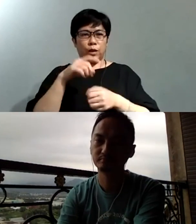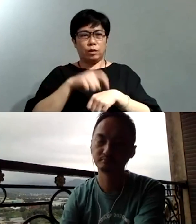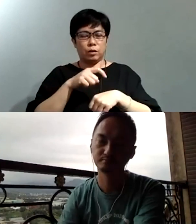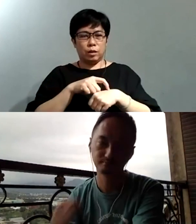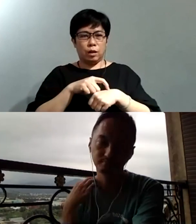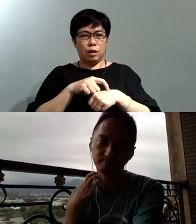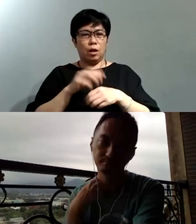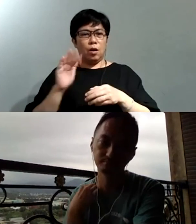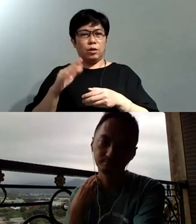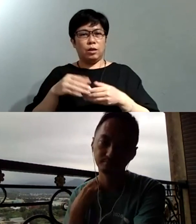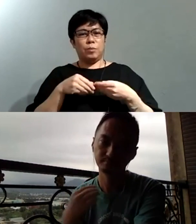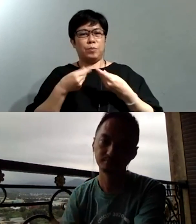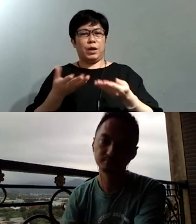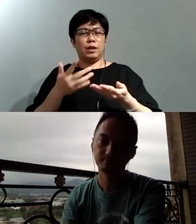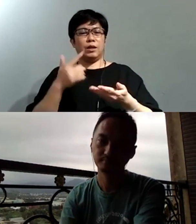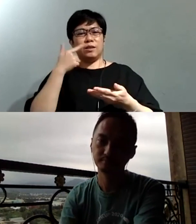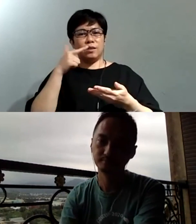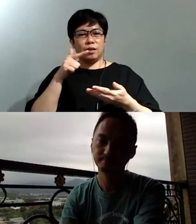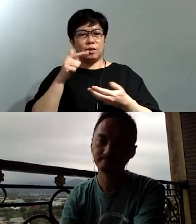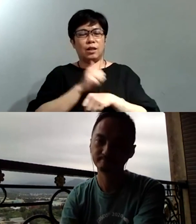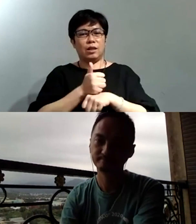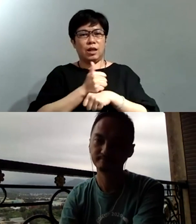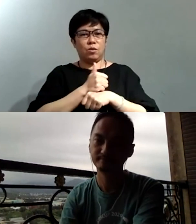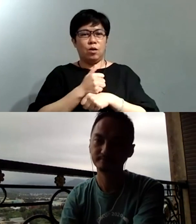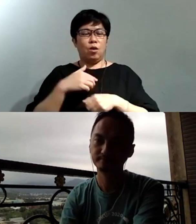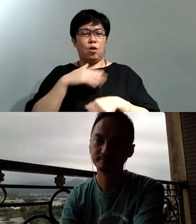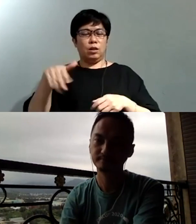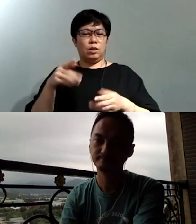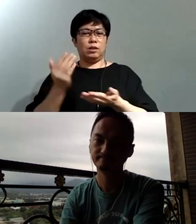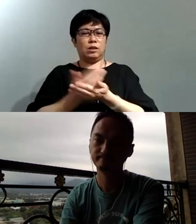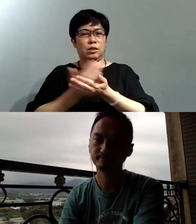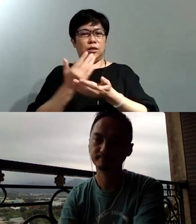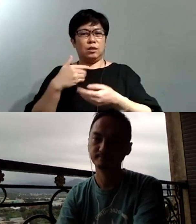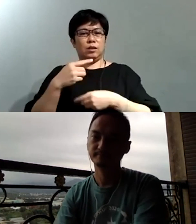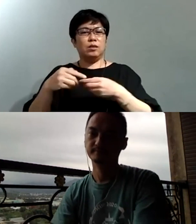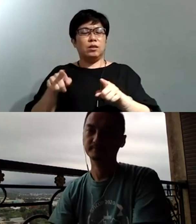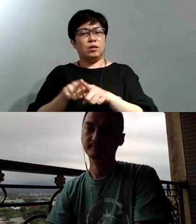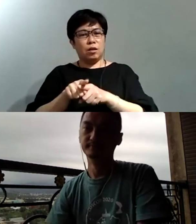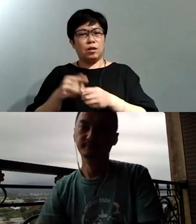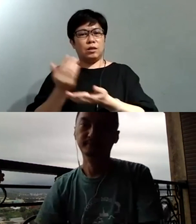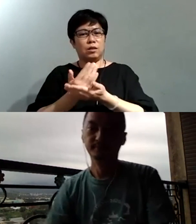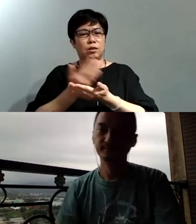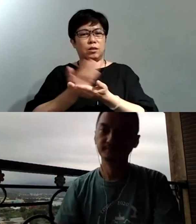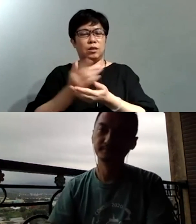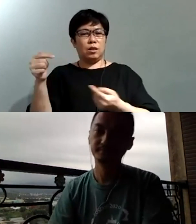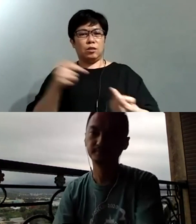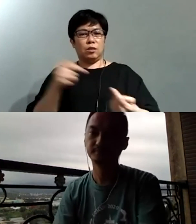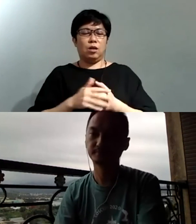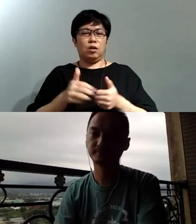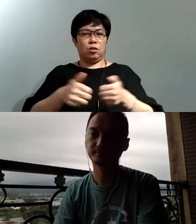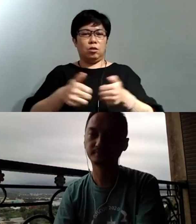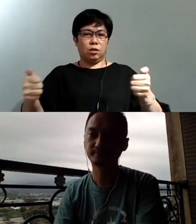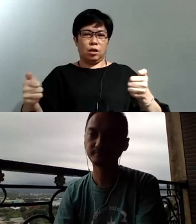Yes, keep trying. Yeah, thank you. And here's come to the end of this session. Thanks again to all the speakers as they have